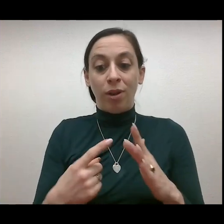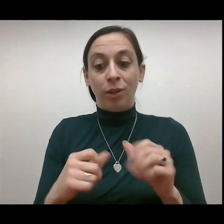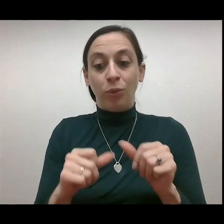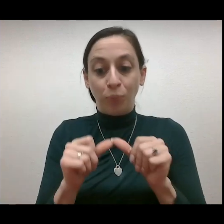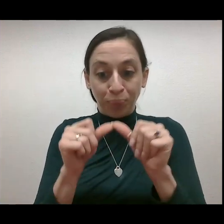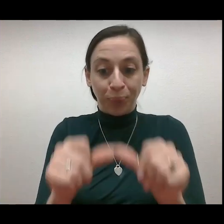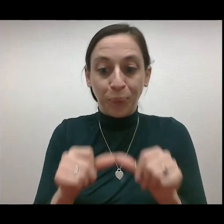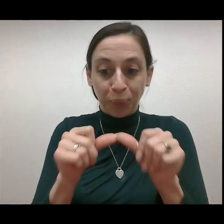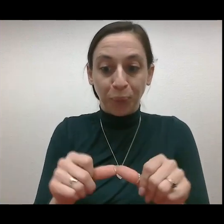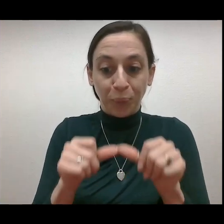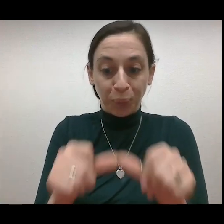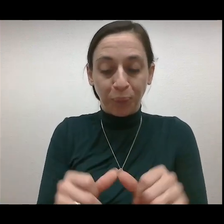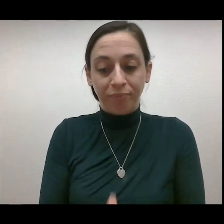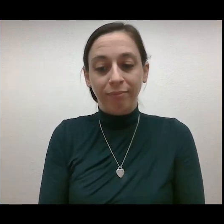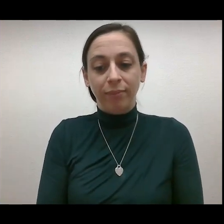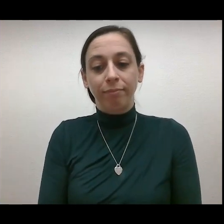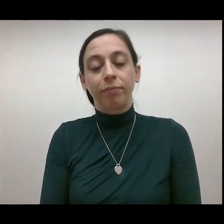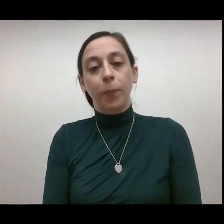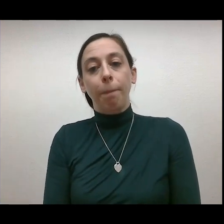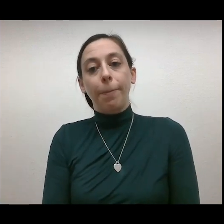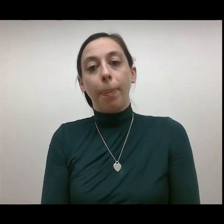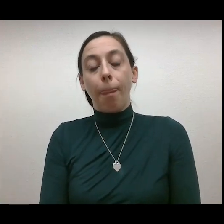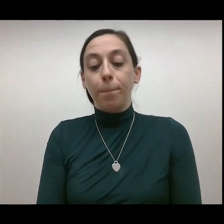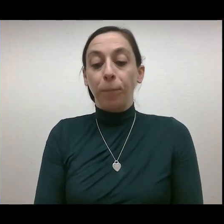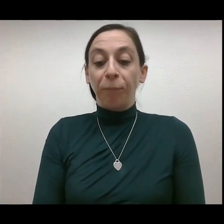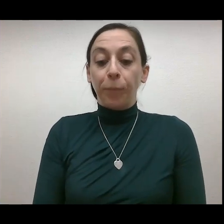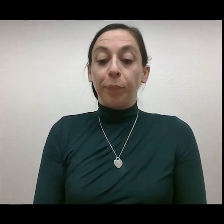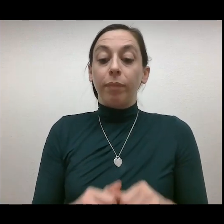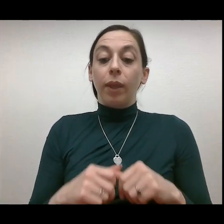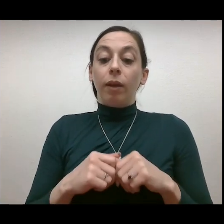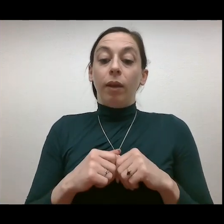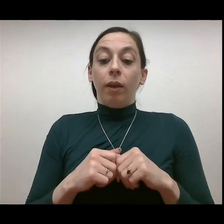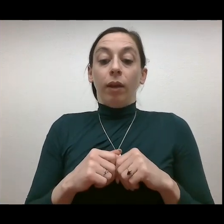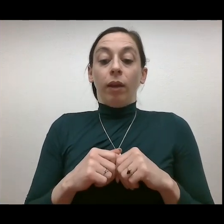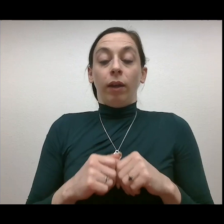that case, the bill dies.